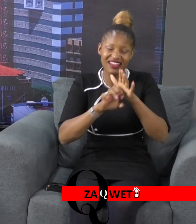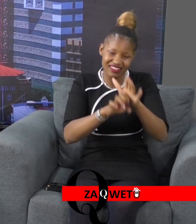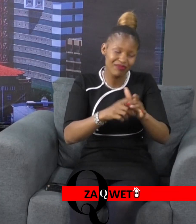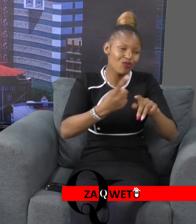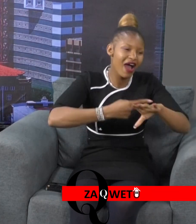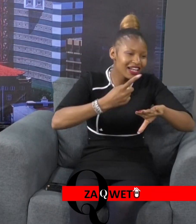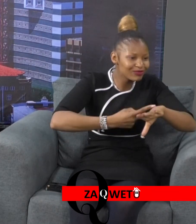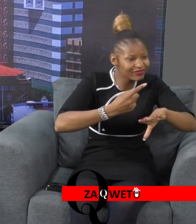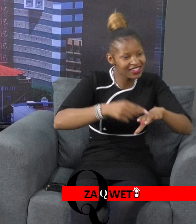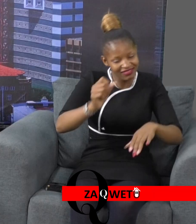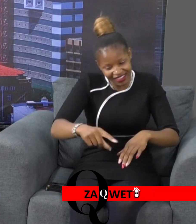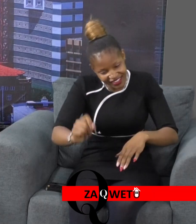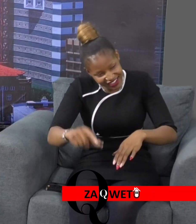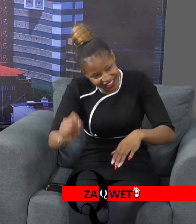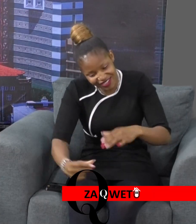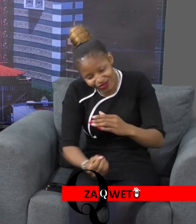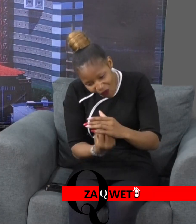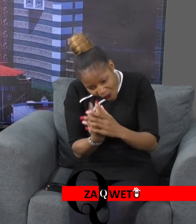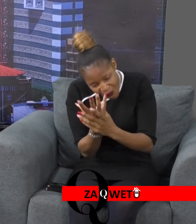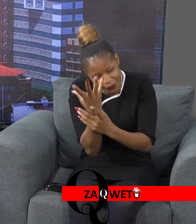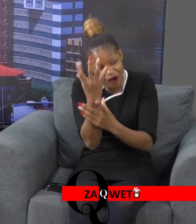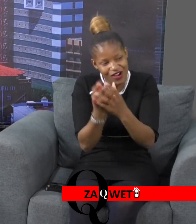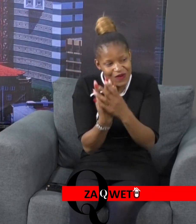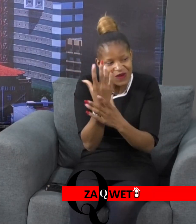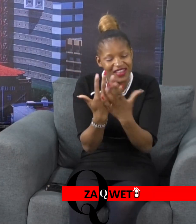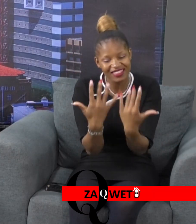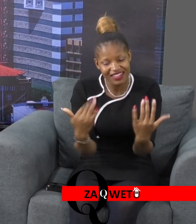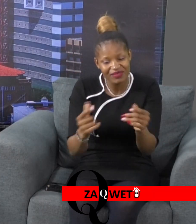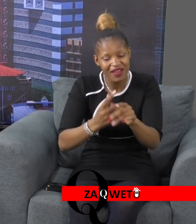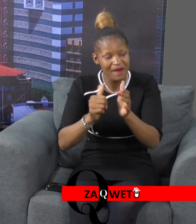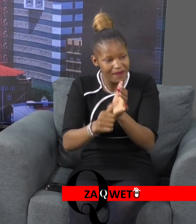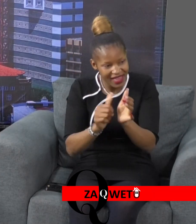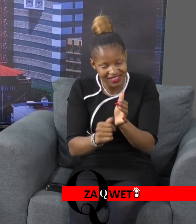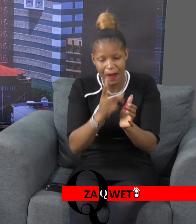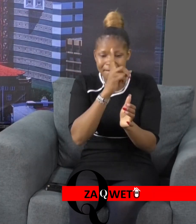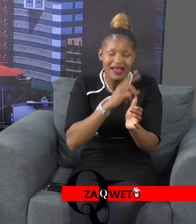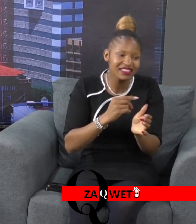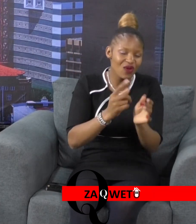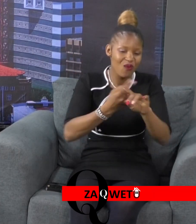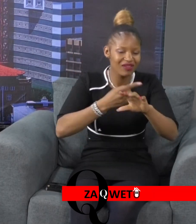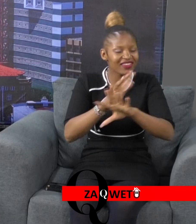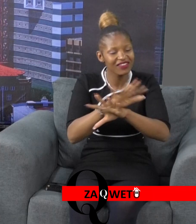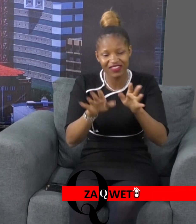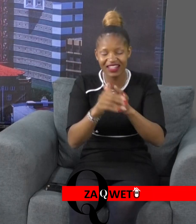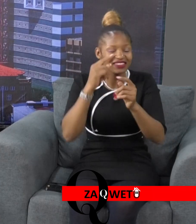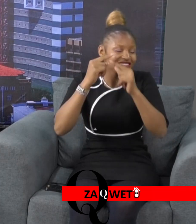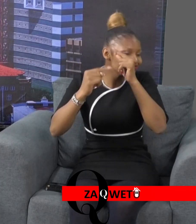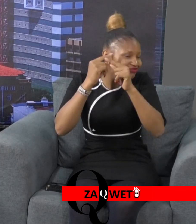Sometimes people, so they do farming for potatoes, maize,